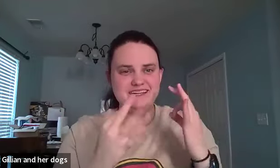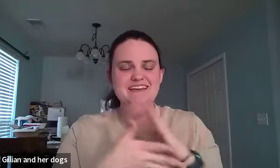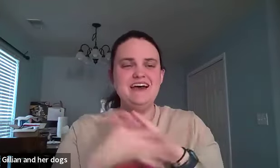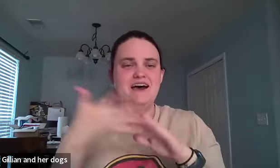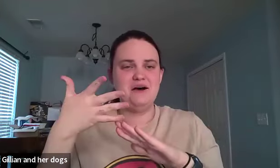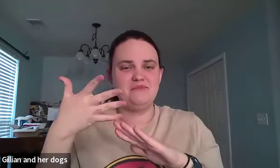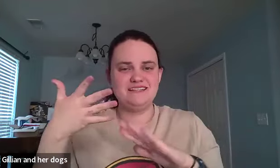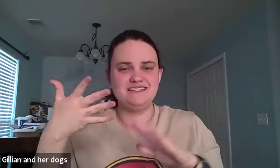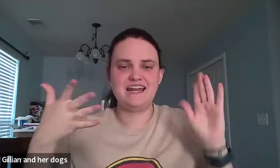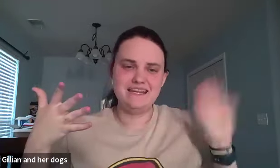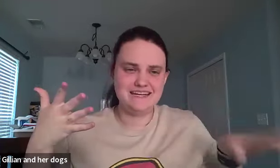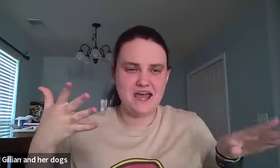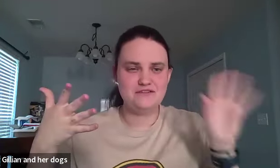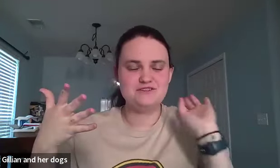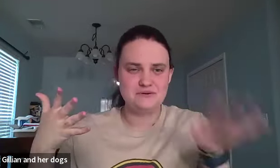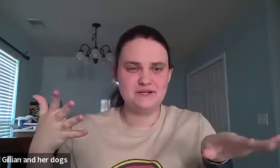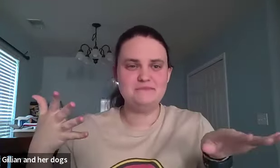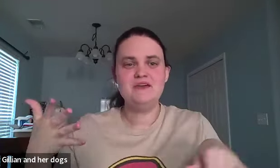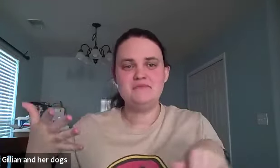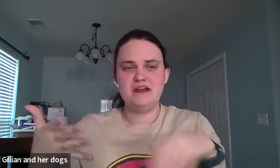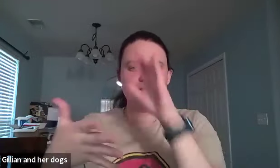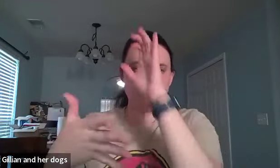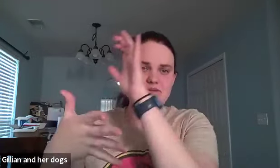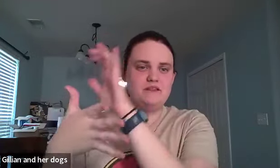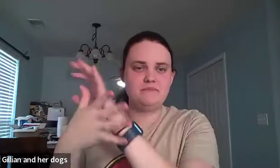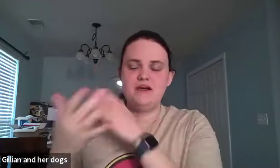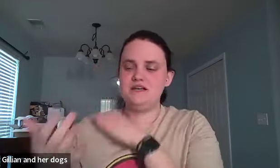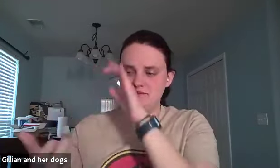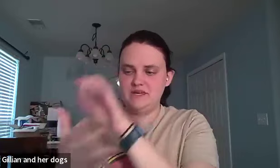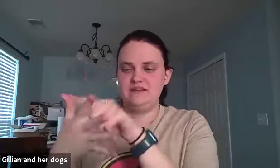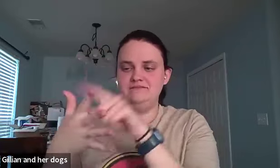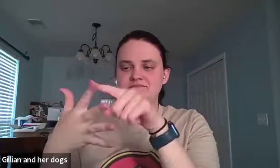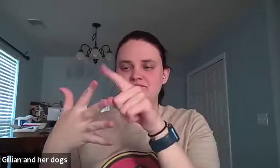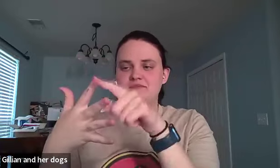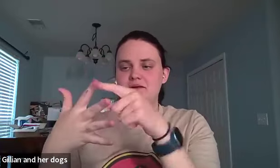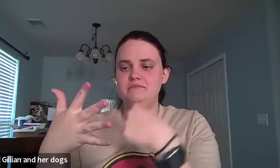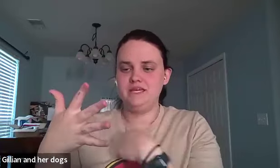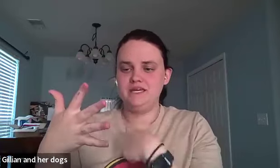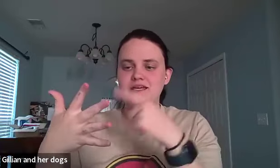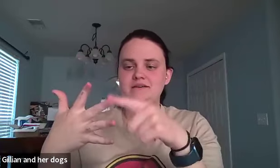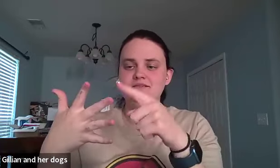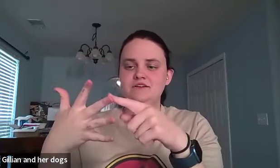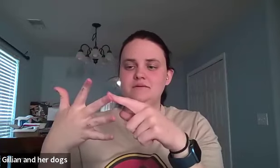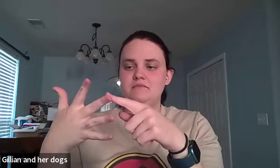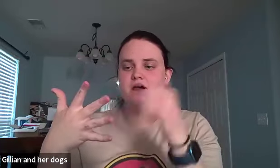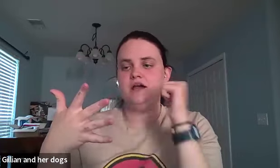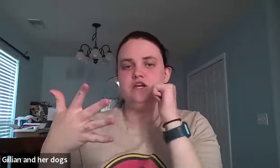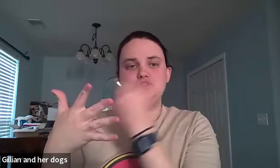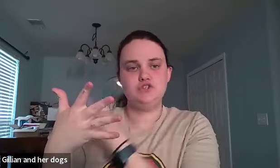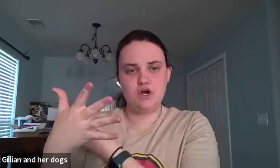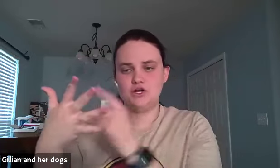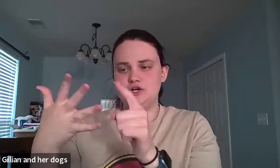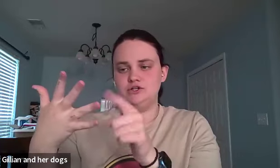family mindset. I need to add those. We will. But if I was going to be like my husband, then me, my